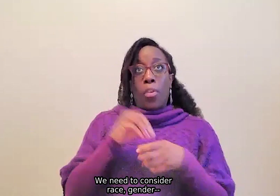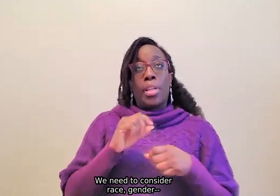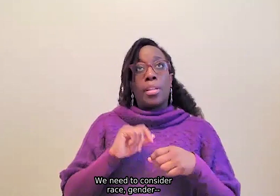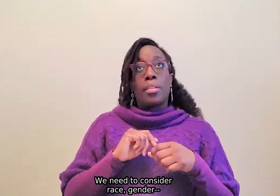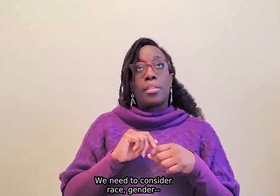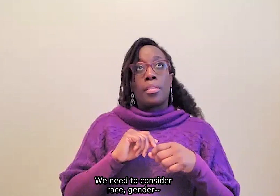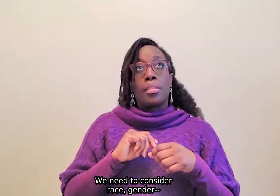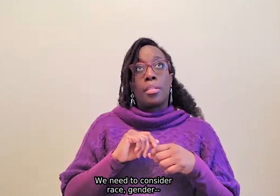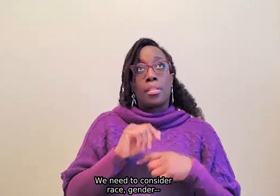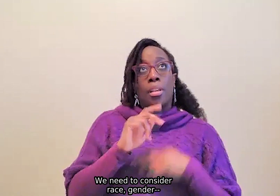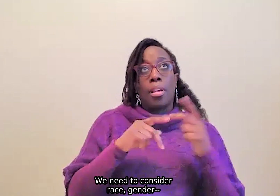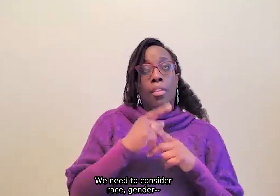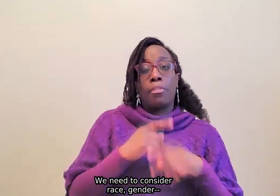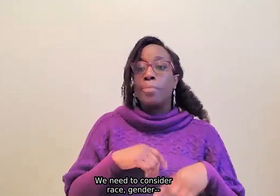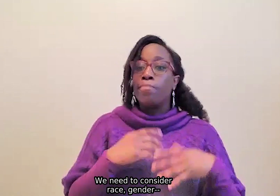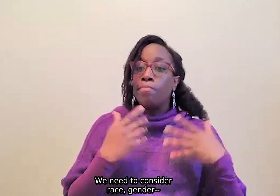We need to consider